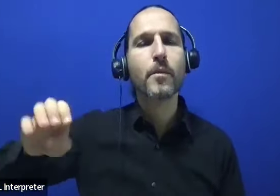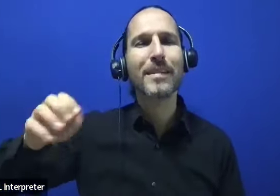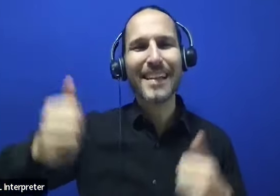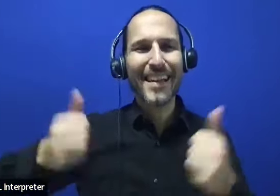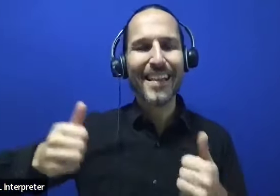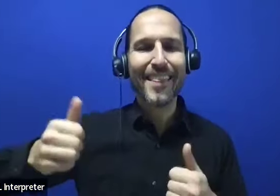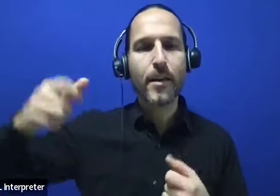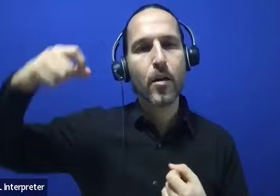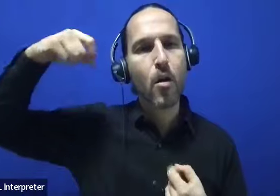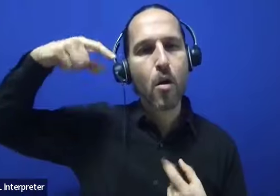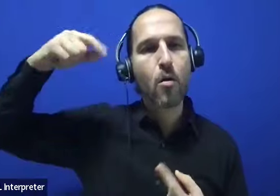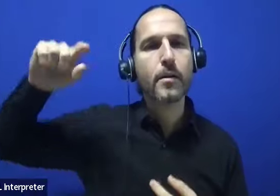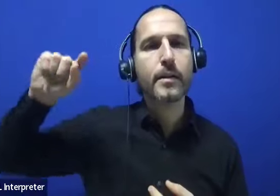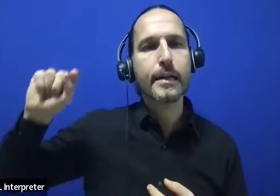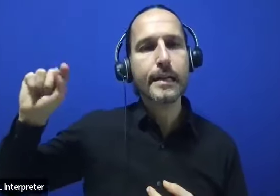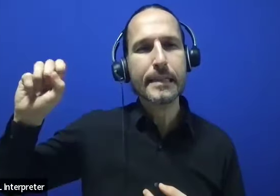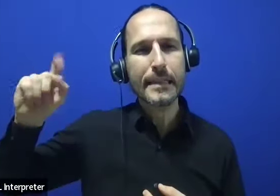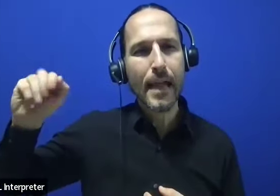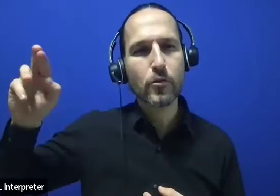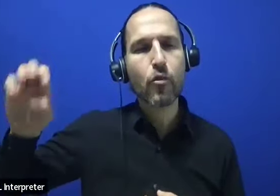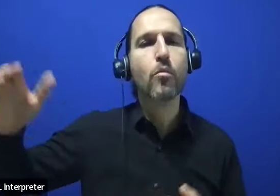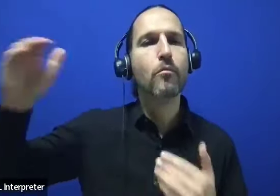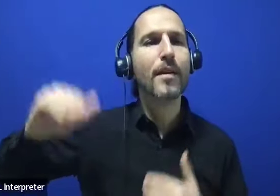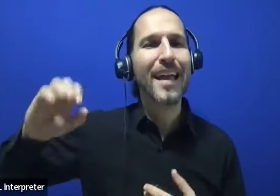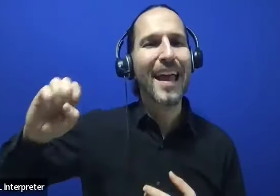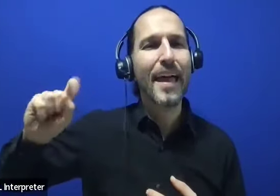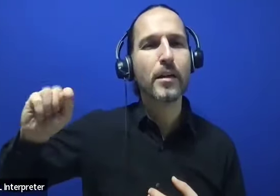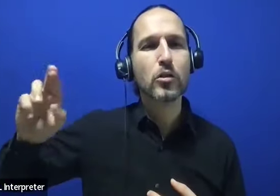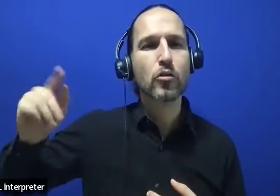estrogen, depending on obviously the sex.